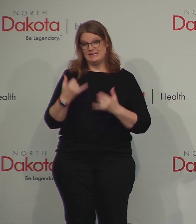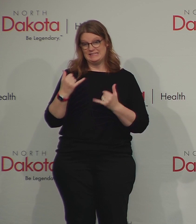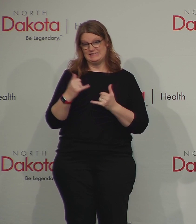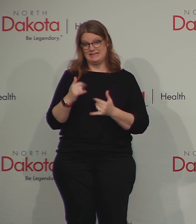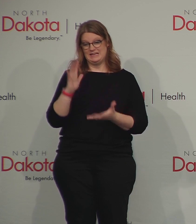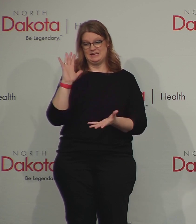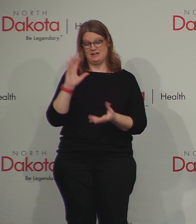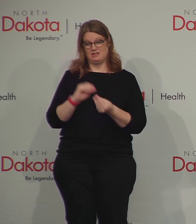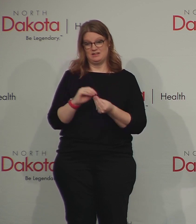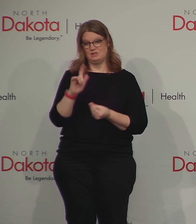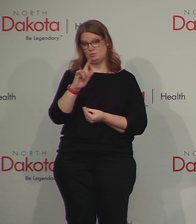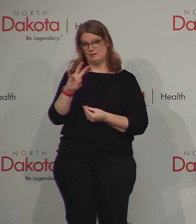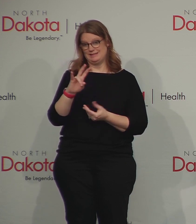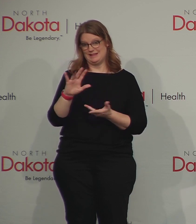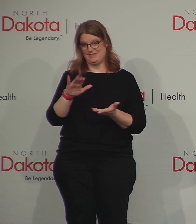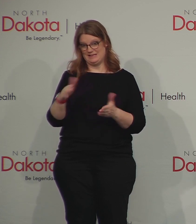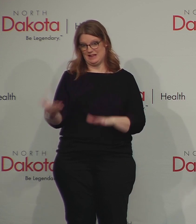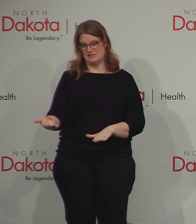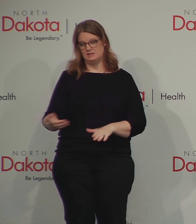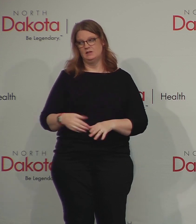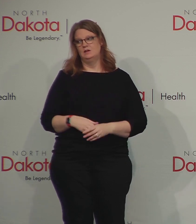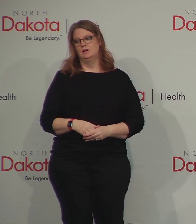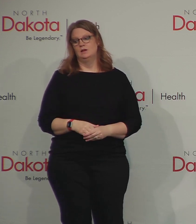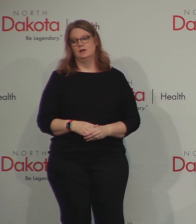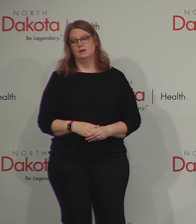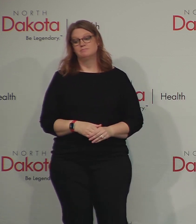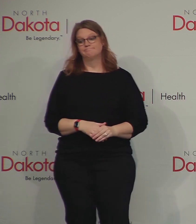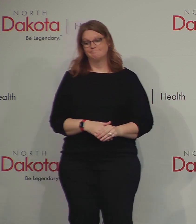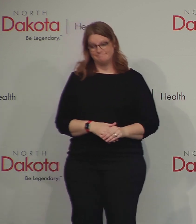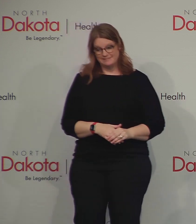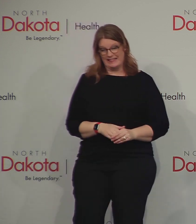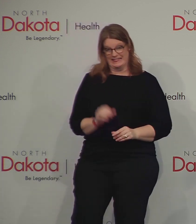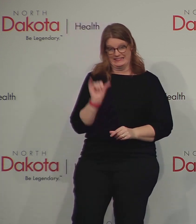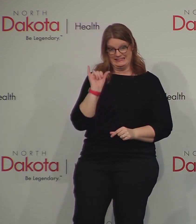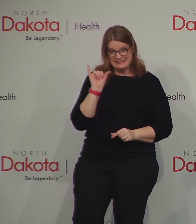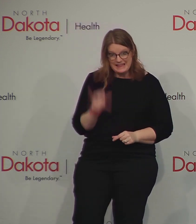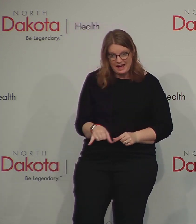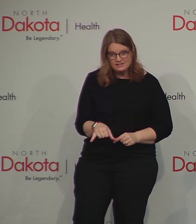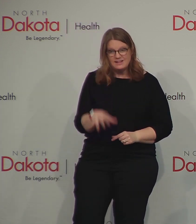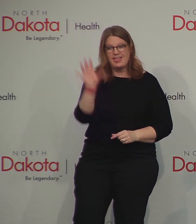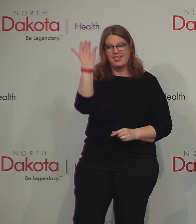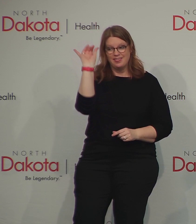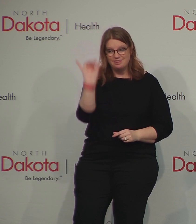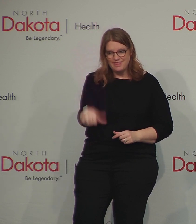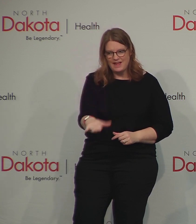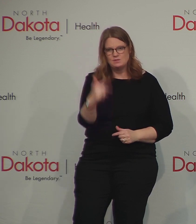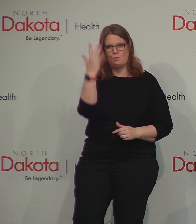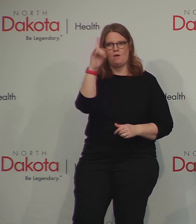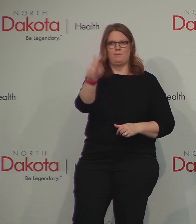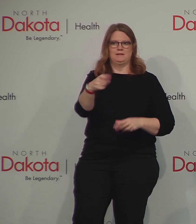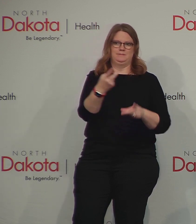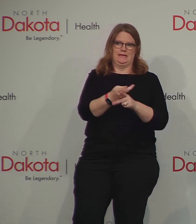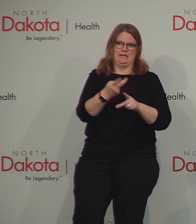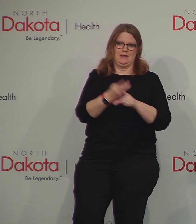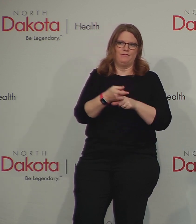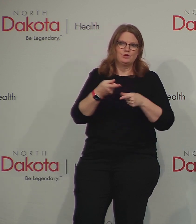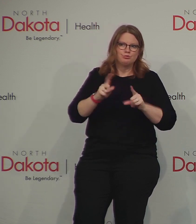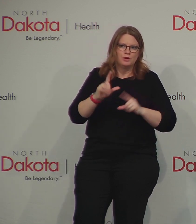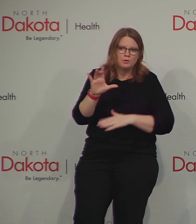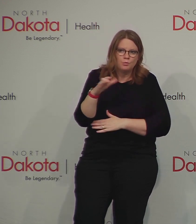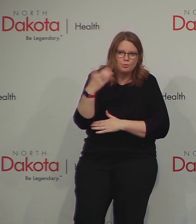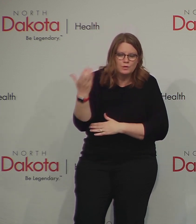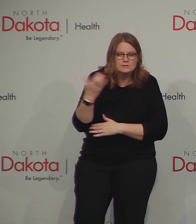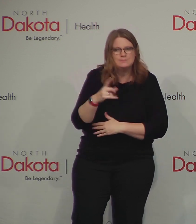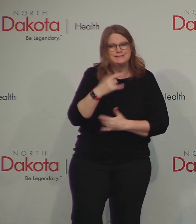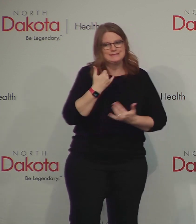And so this is relates to the reason why we need to be cautious over the holidays, why we have to continue to be